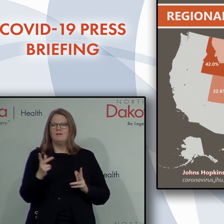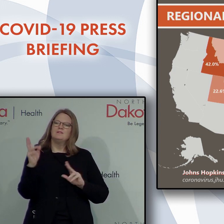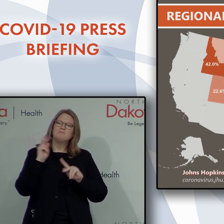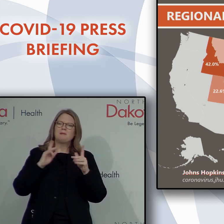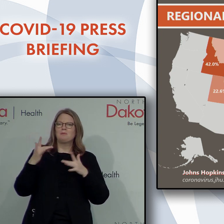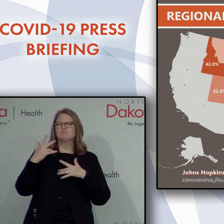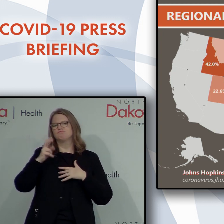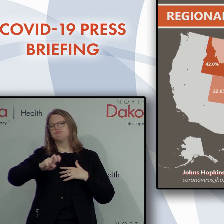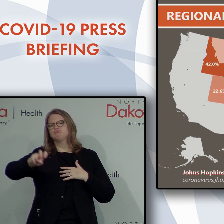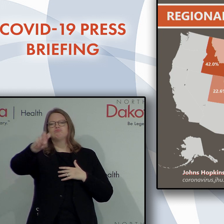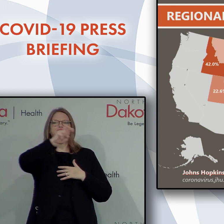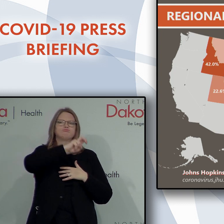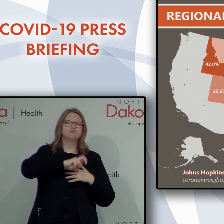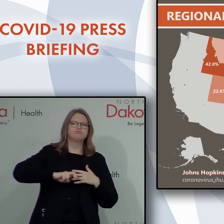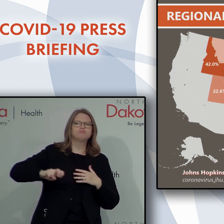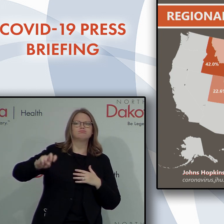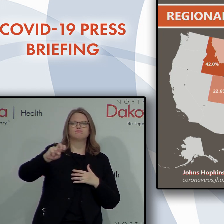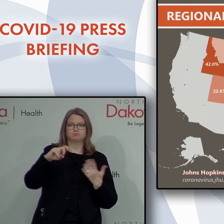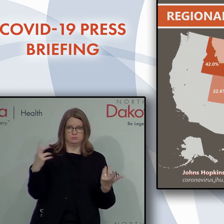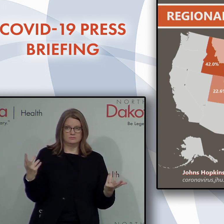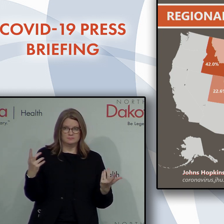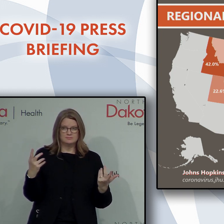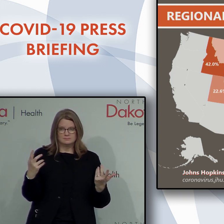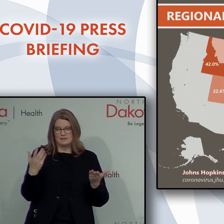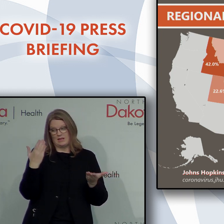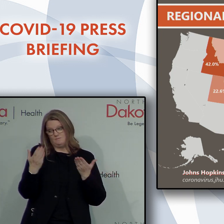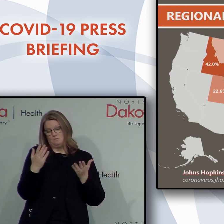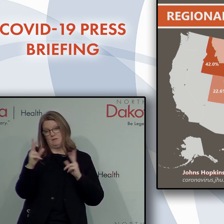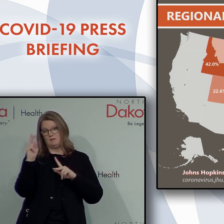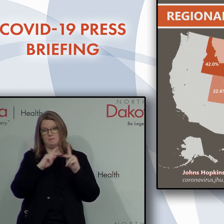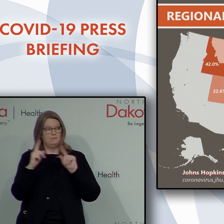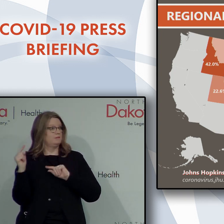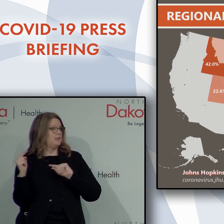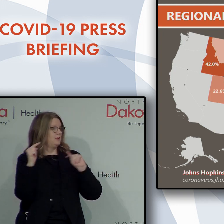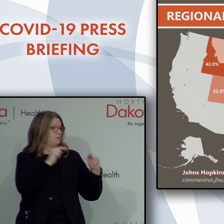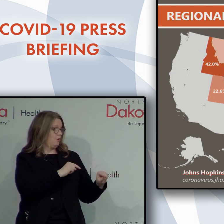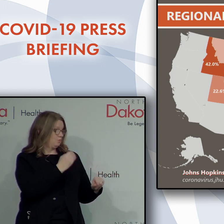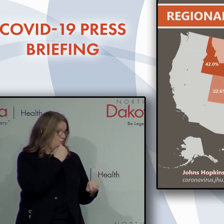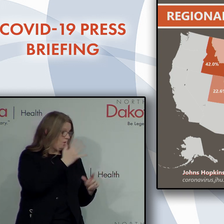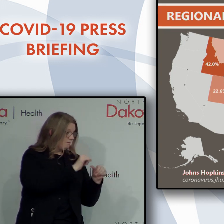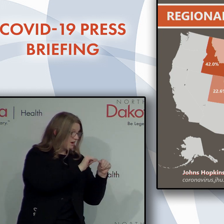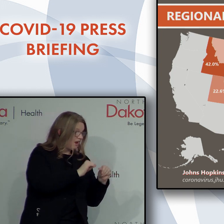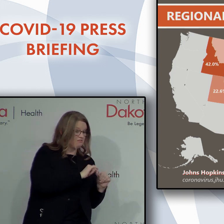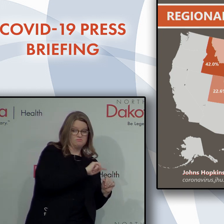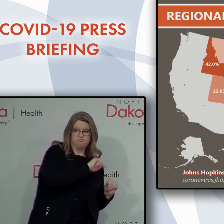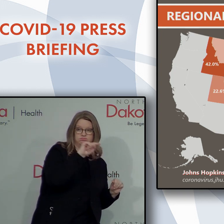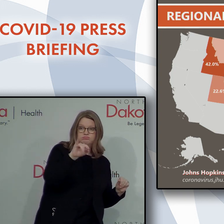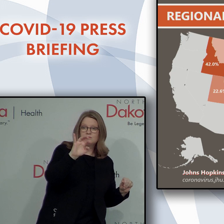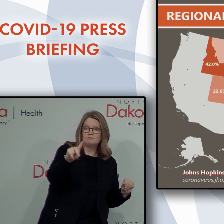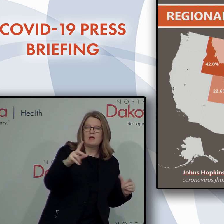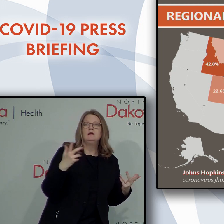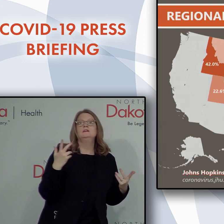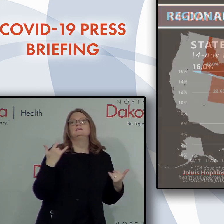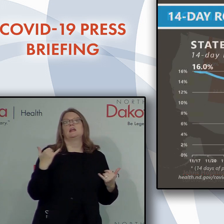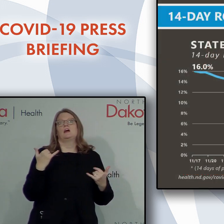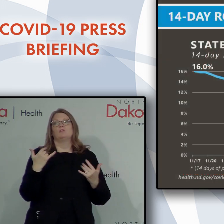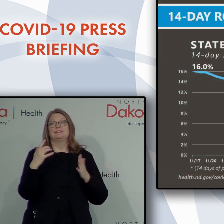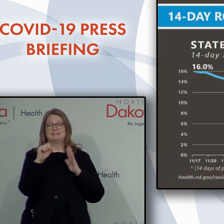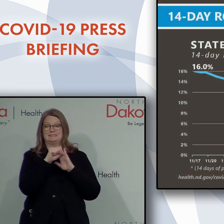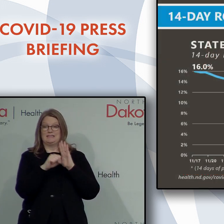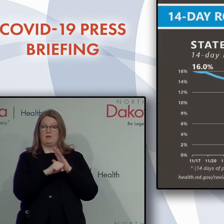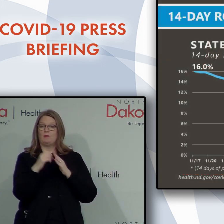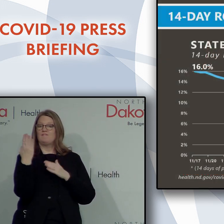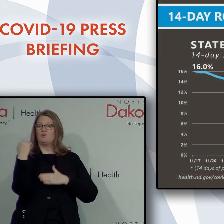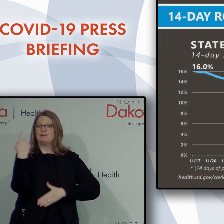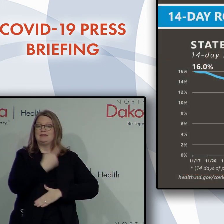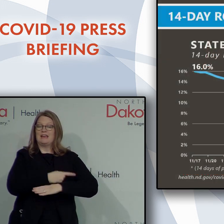state, including our loved ones that may be returning from warmer areas. The statewide 14-day rolling average today